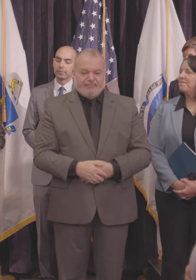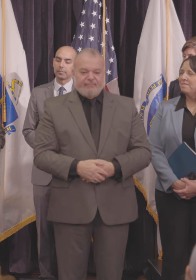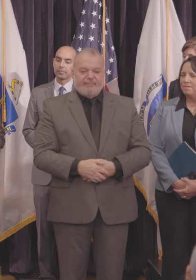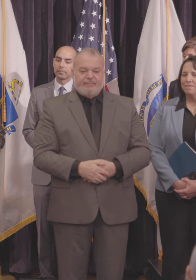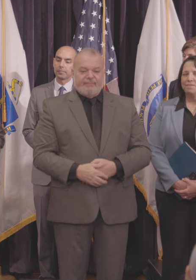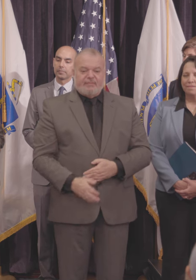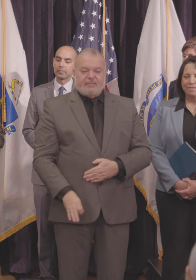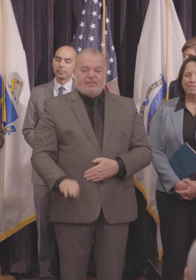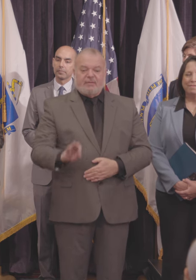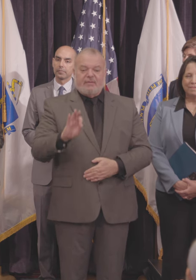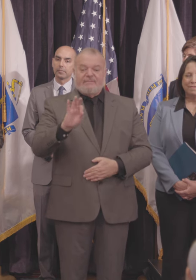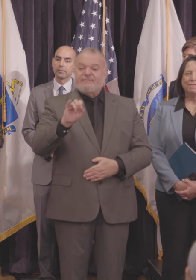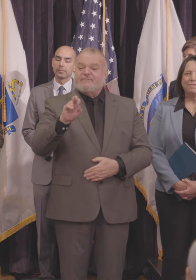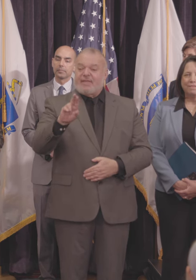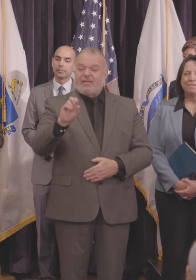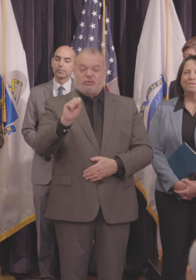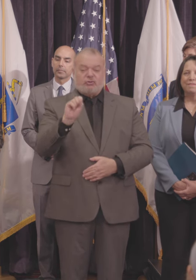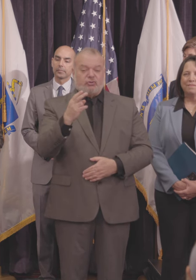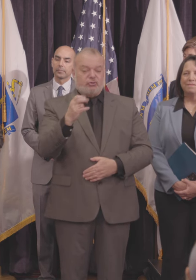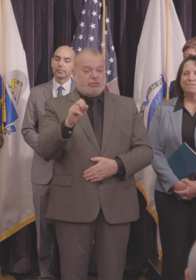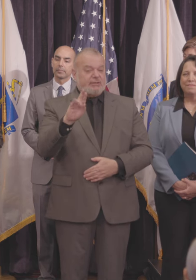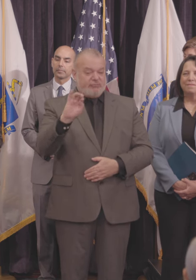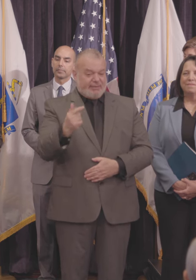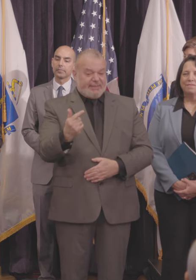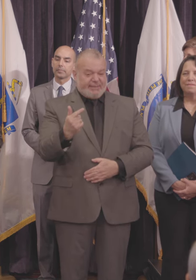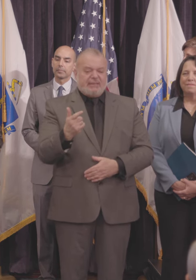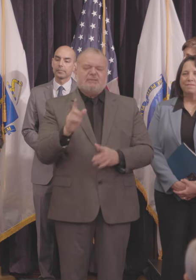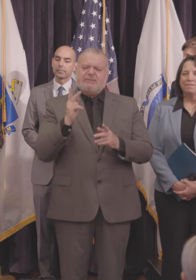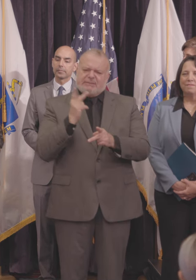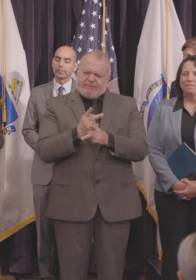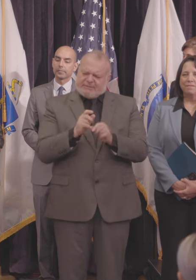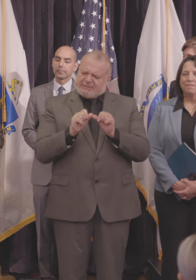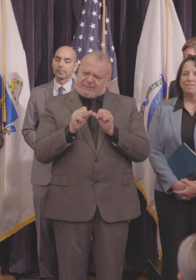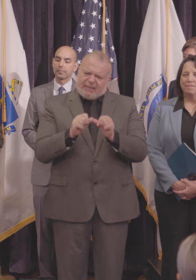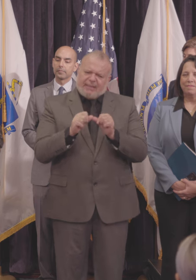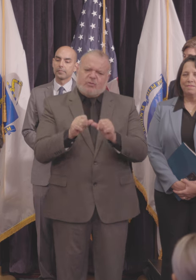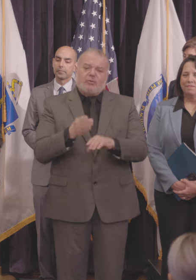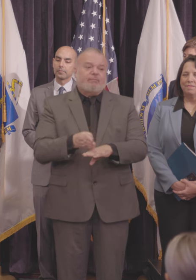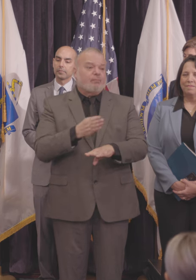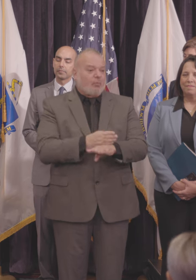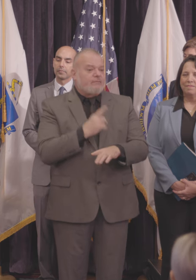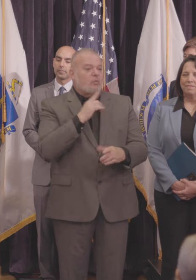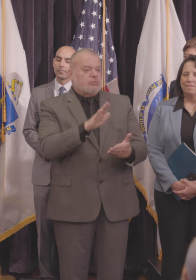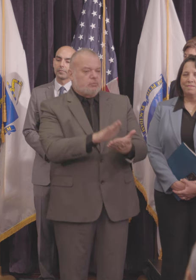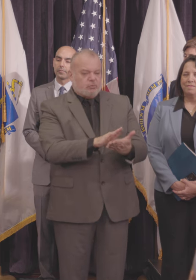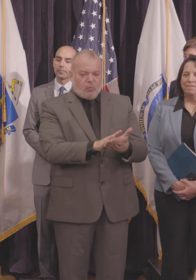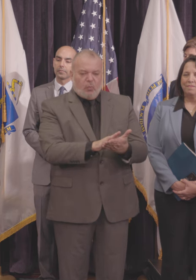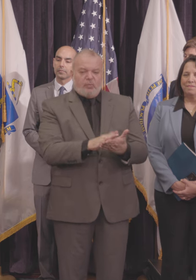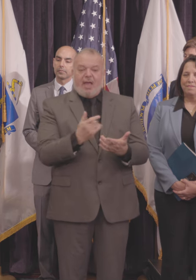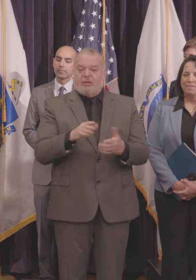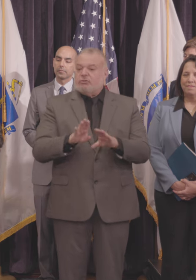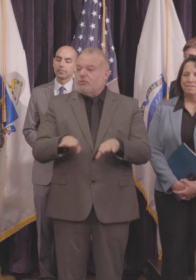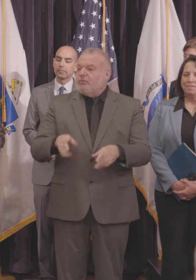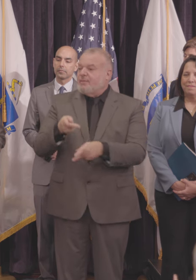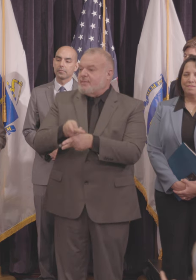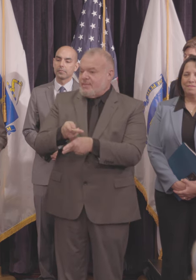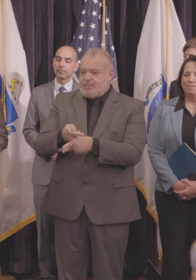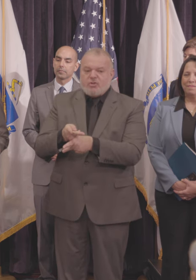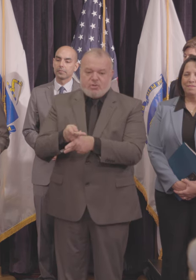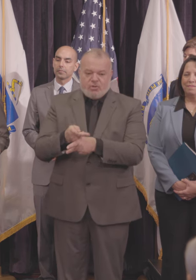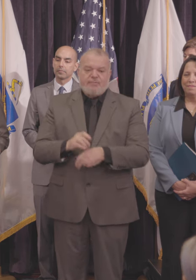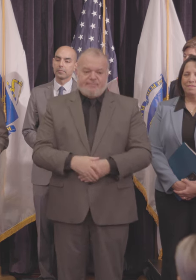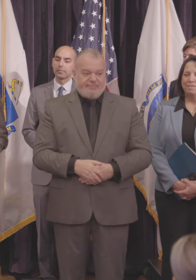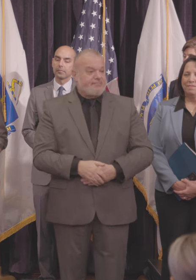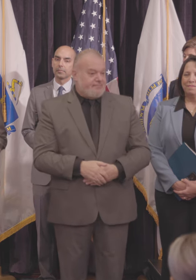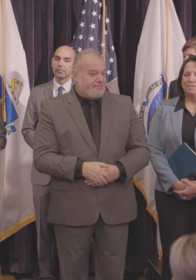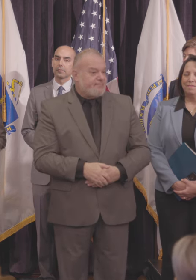investments in our schools, childcare, and transportation systems. This will pay dividends for generations. But as we have